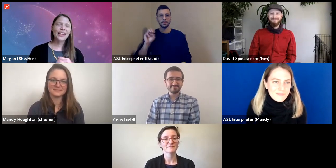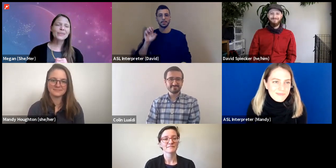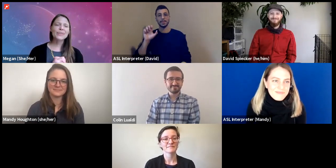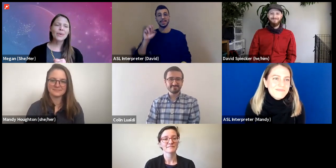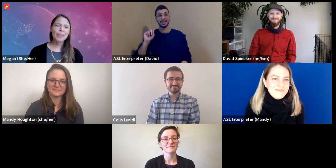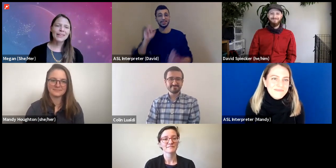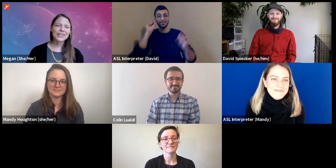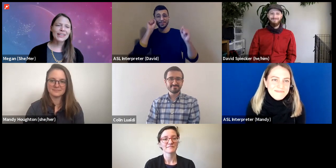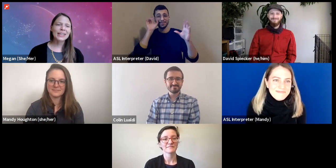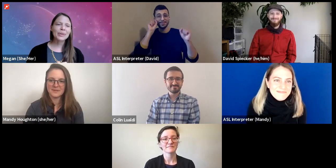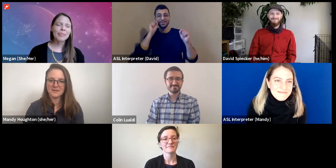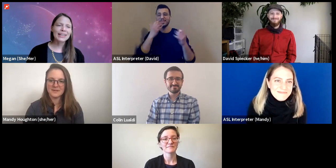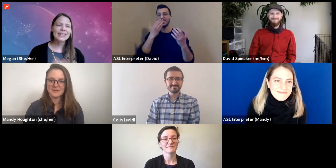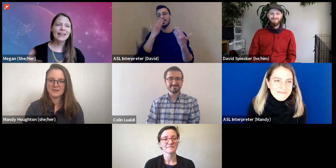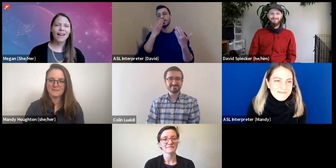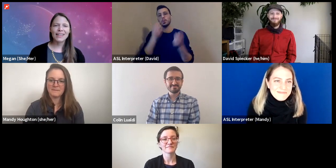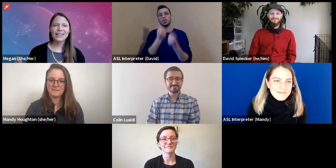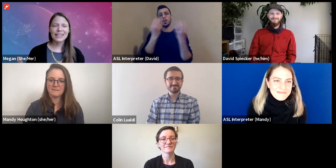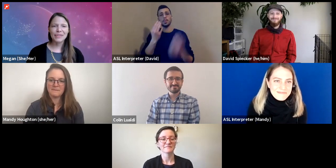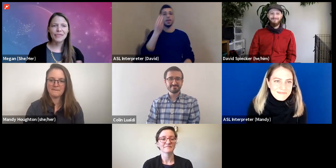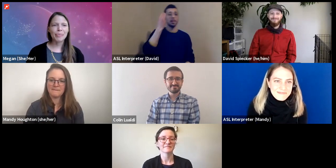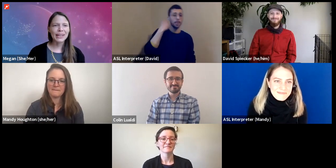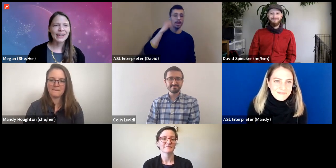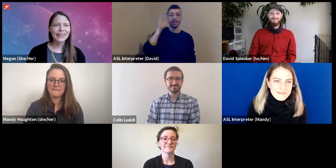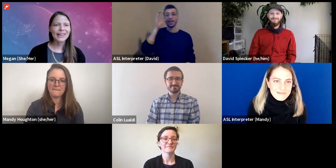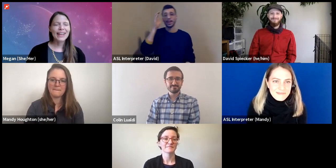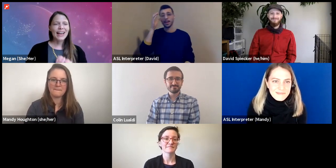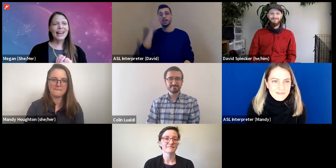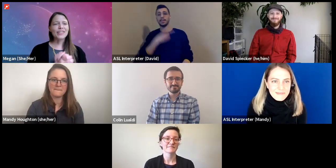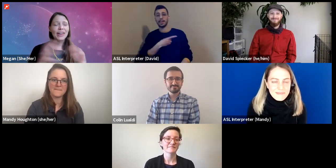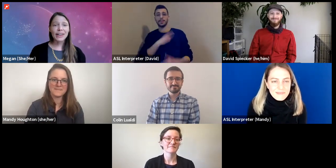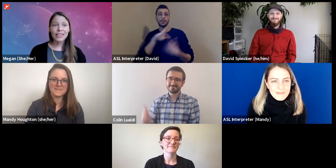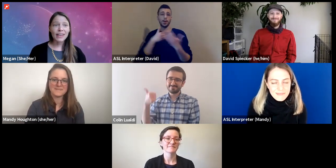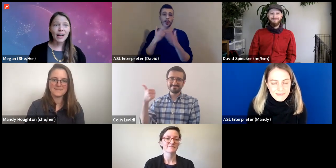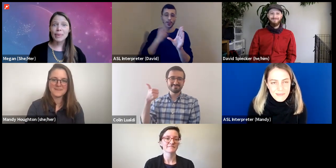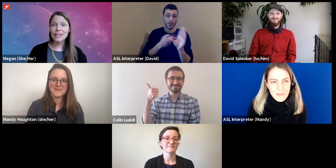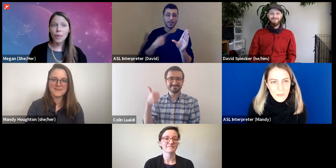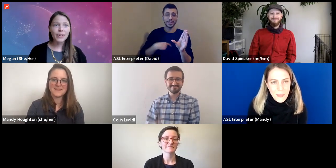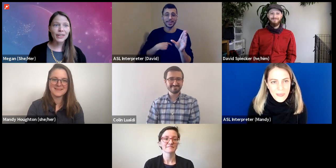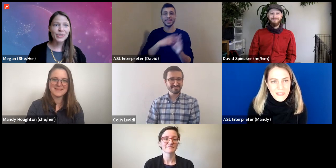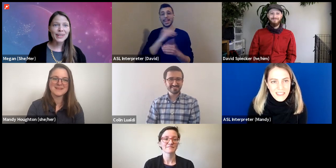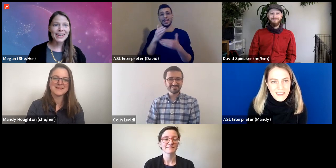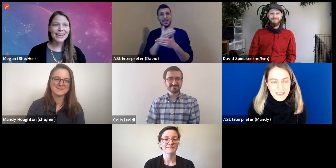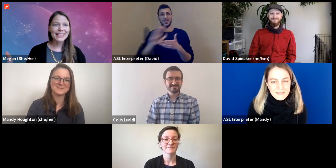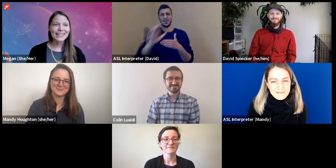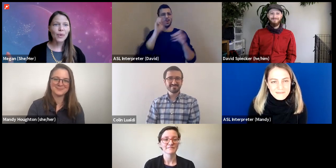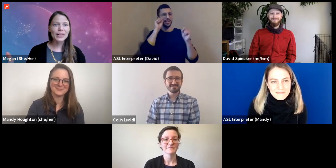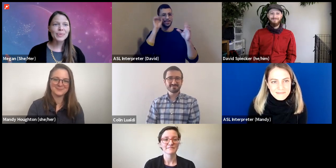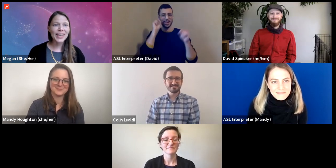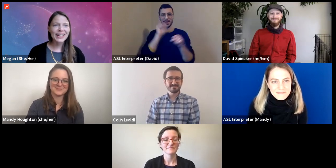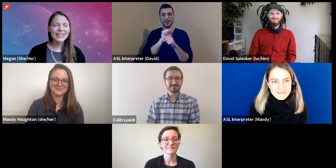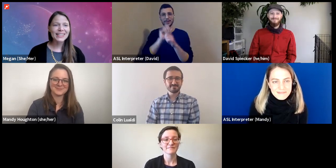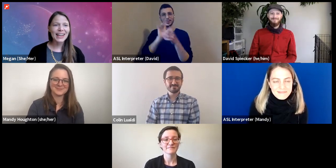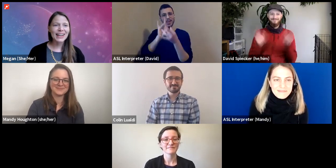Wonderful. Thank you so much. Thank you, Mandy and Colin and David, for being here and sharing the amazing work that you're doing in